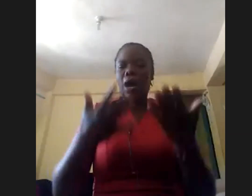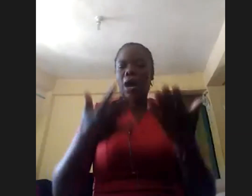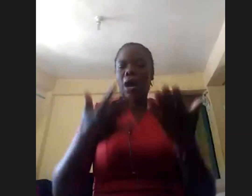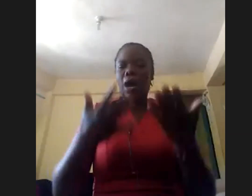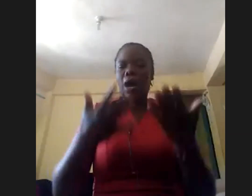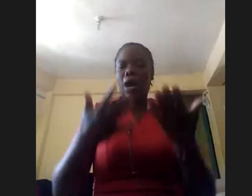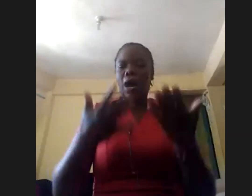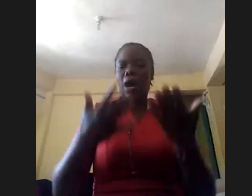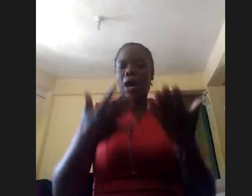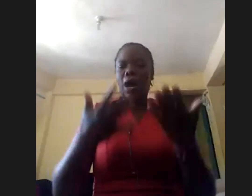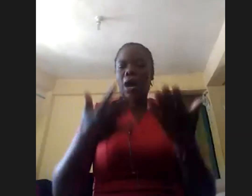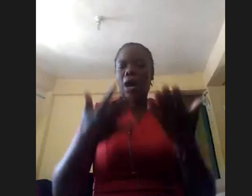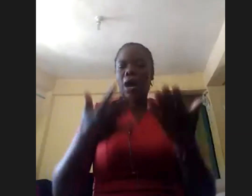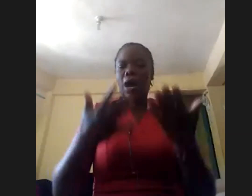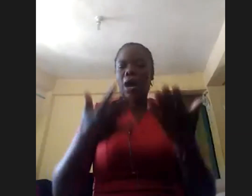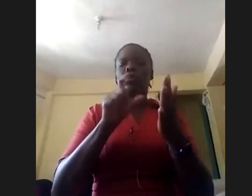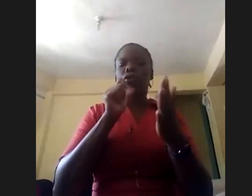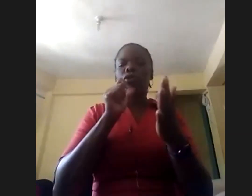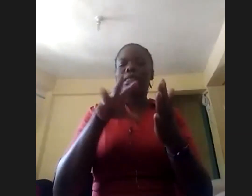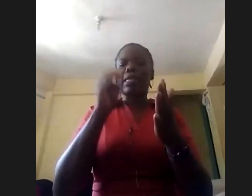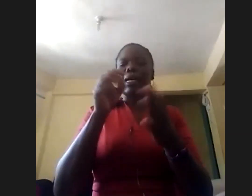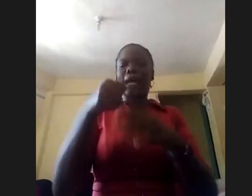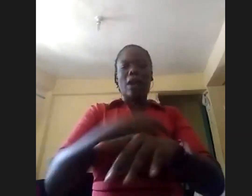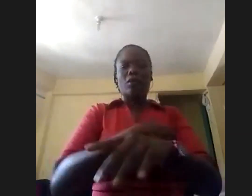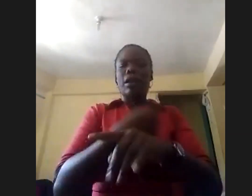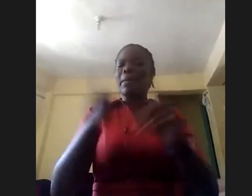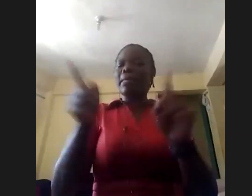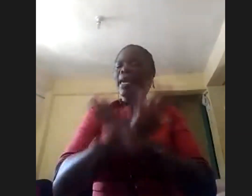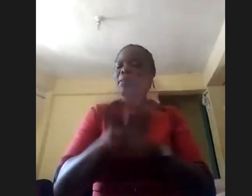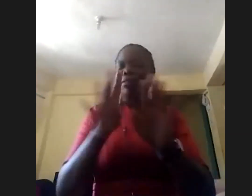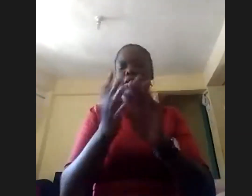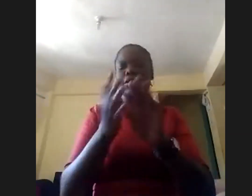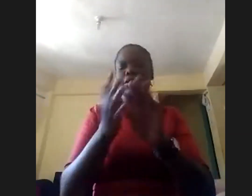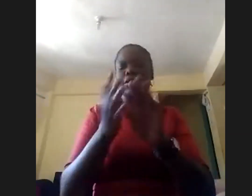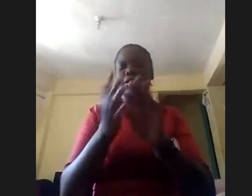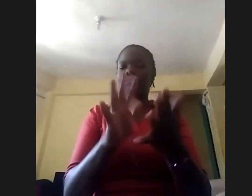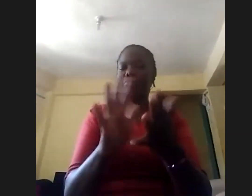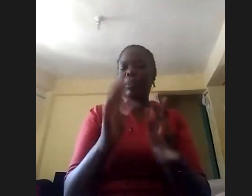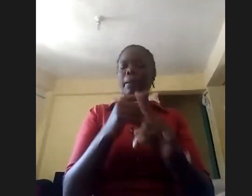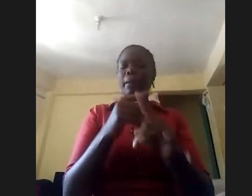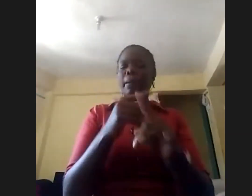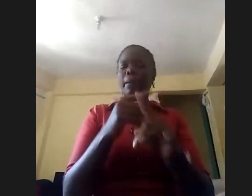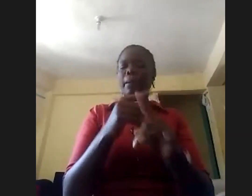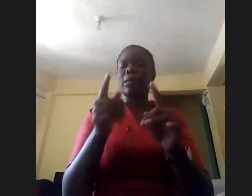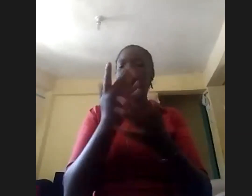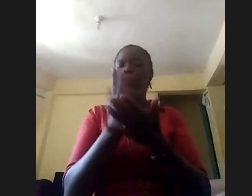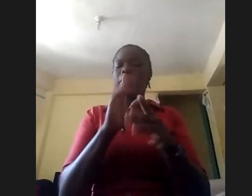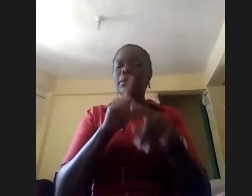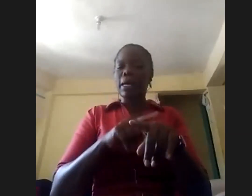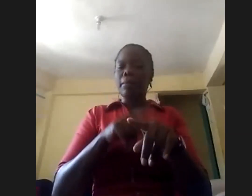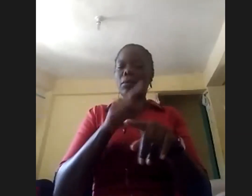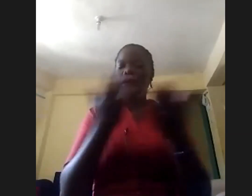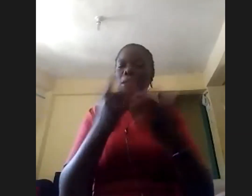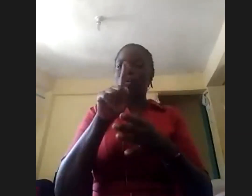take alcohol, but everything should be done with moderation. Yeah. But to that point when someone can't misses work because